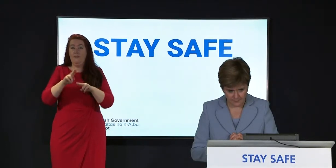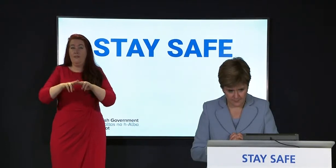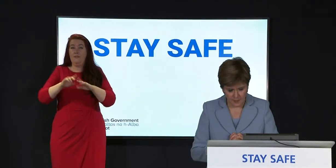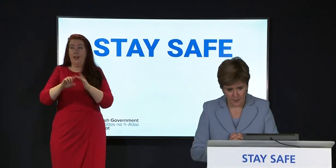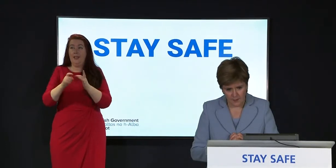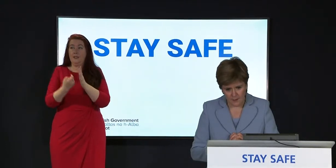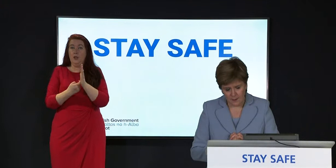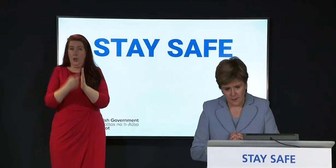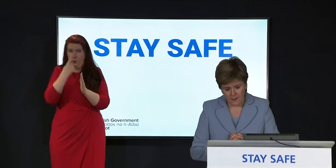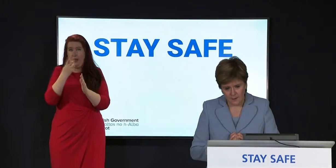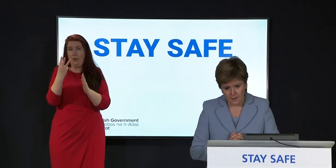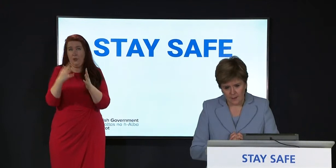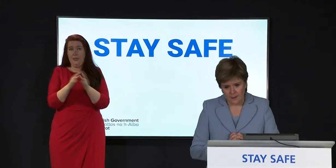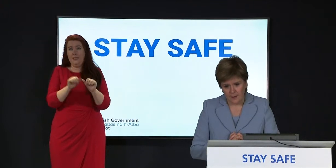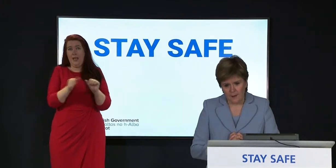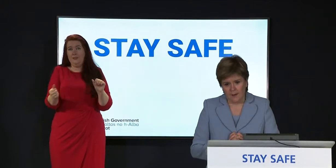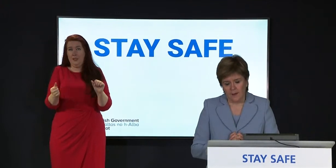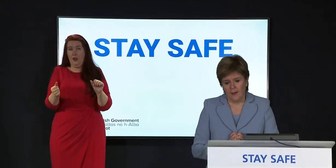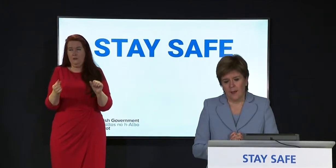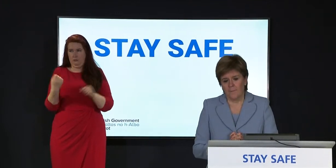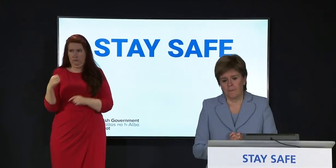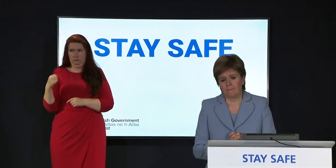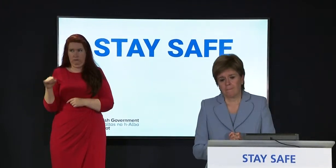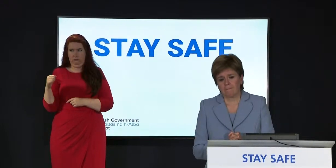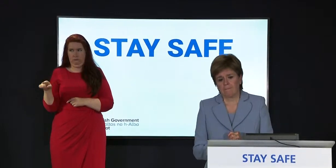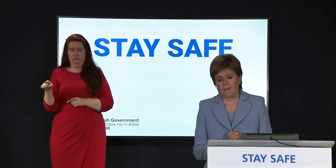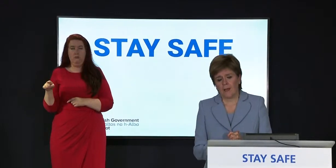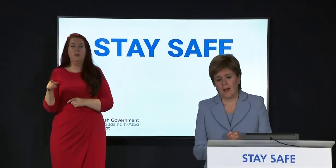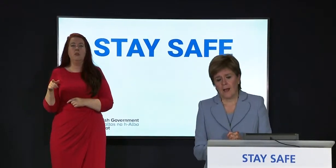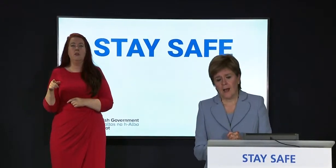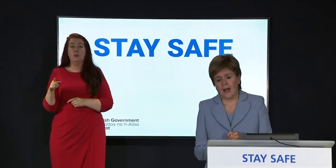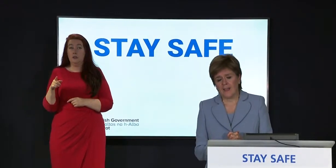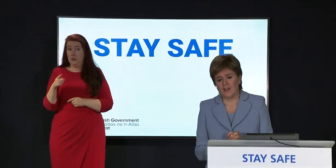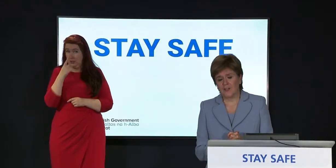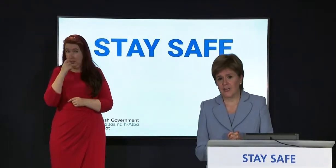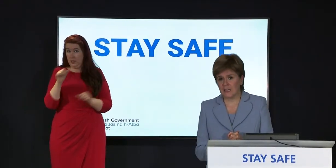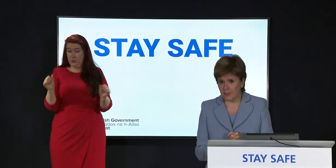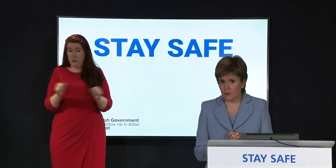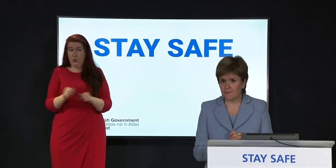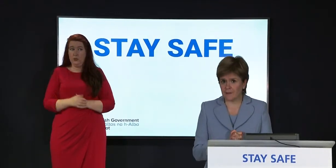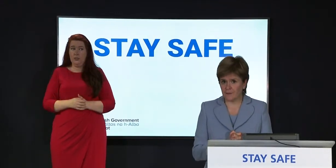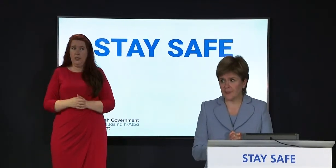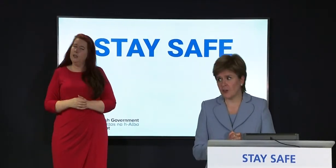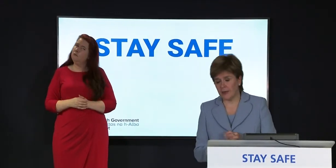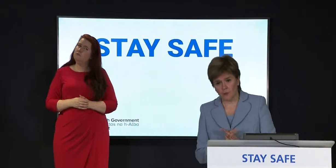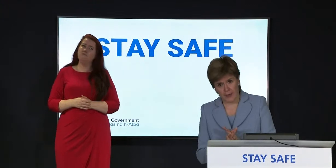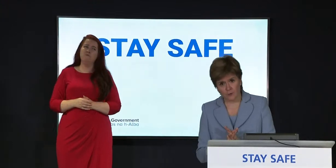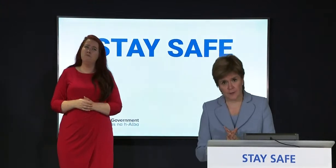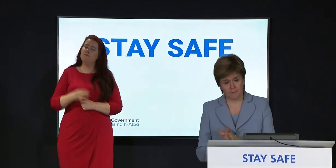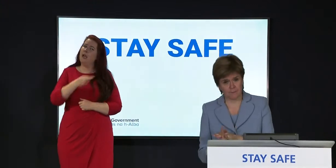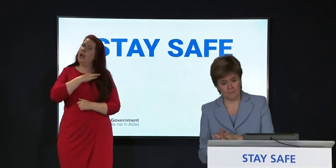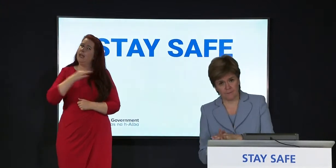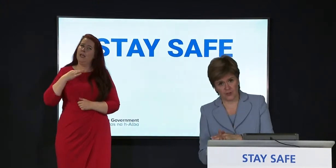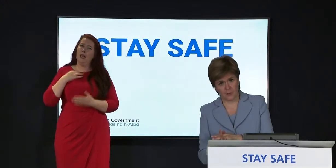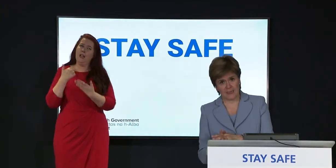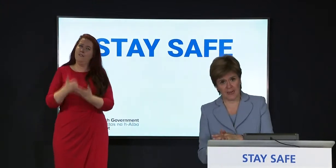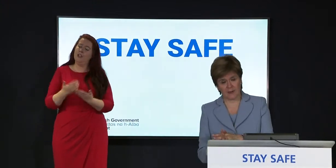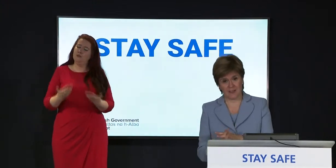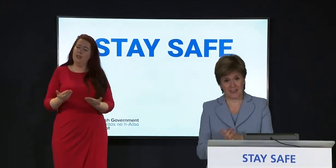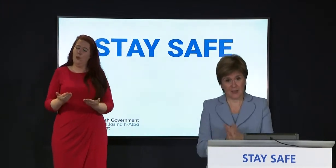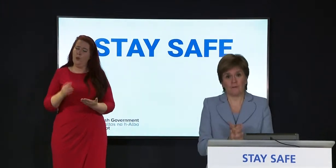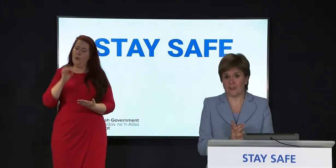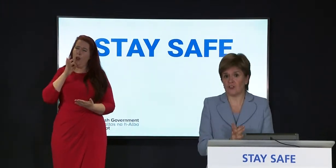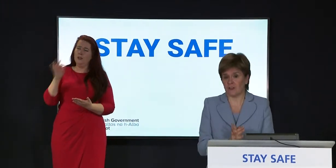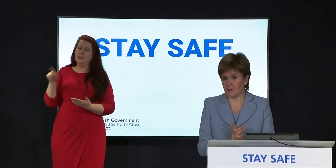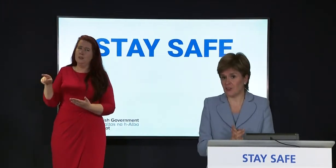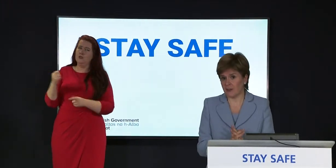dose 3 weeks after the first dose. Is there any consideration that we might be able to shorten that gap even further? The clinical advice right now, I'm going to hand over straight away to Gregor,